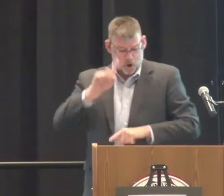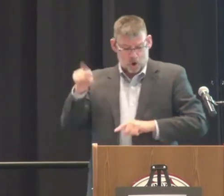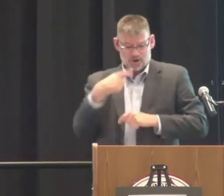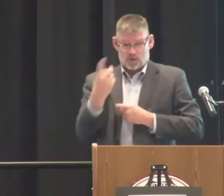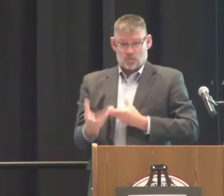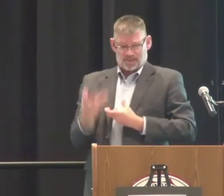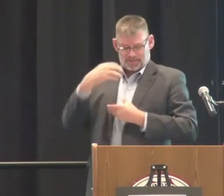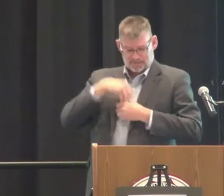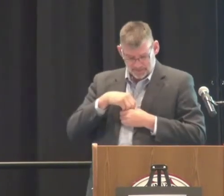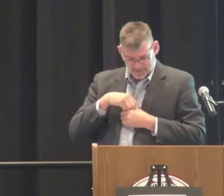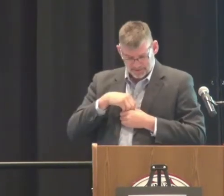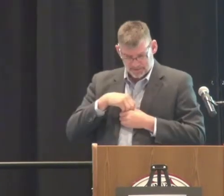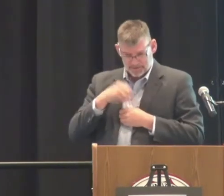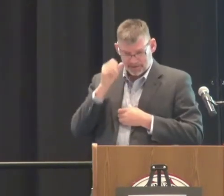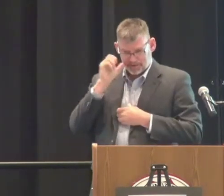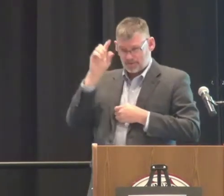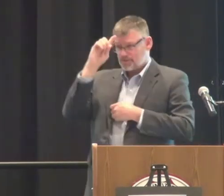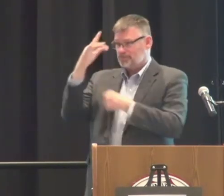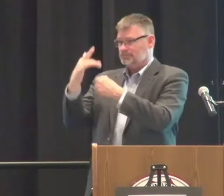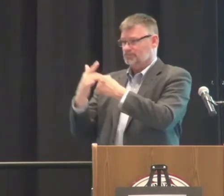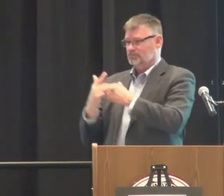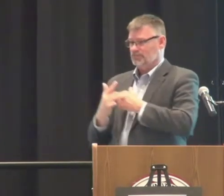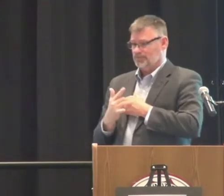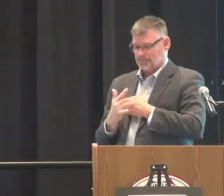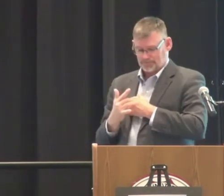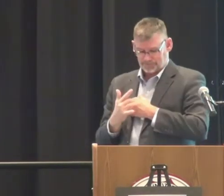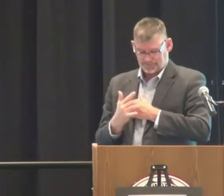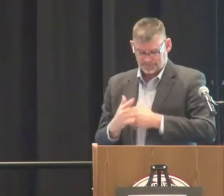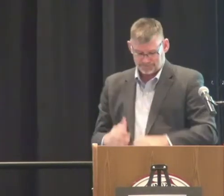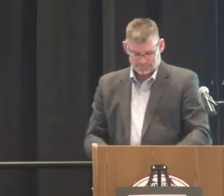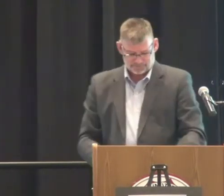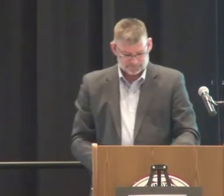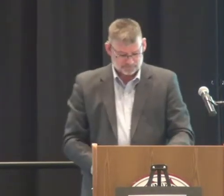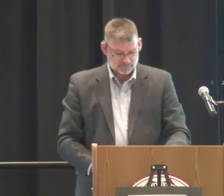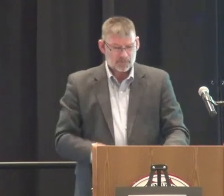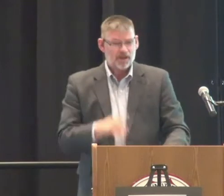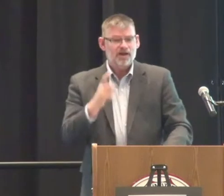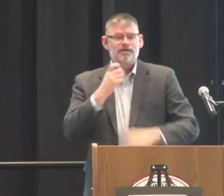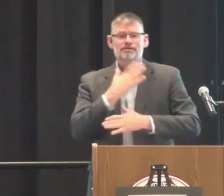For he says, it is only within me he can dwell.